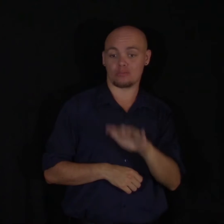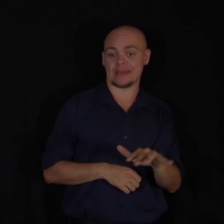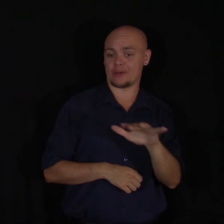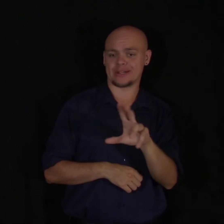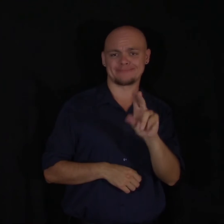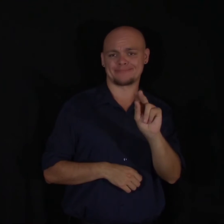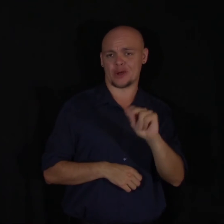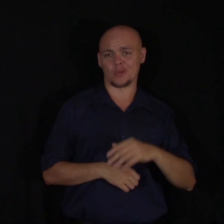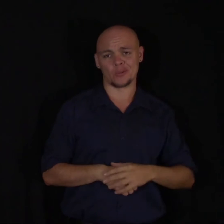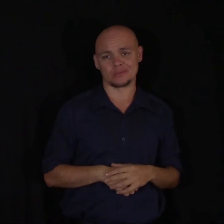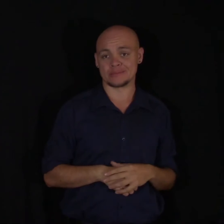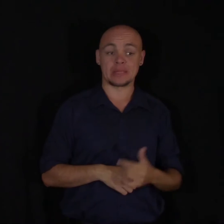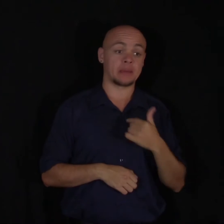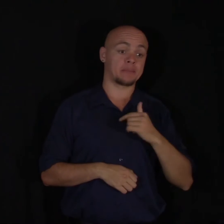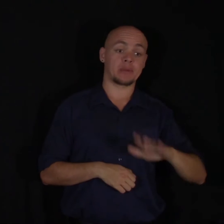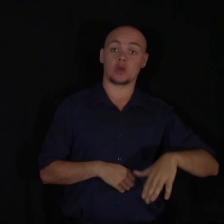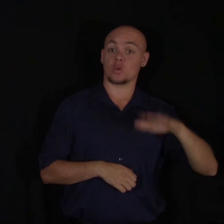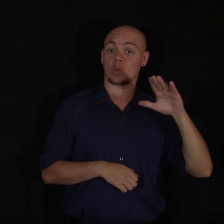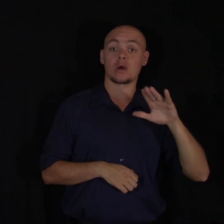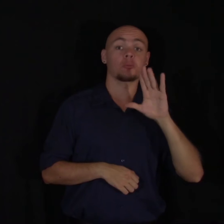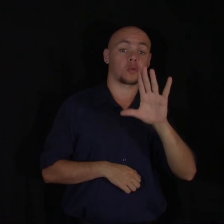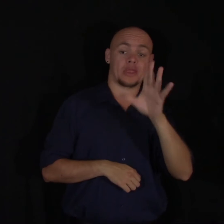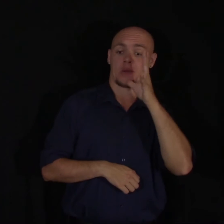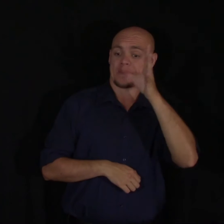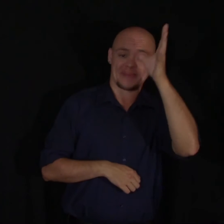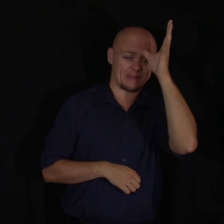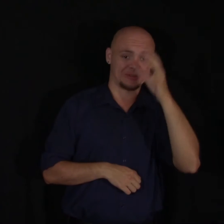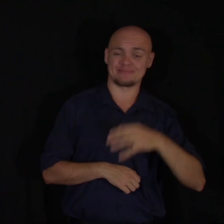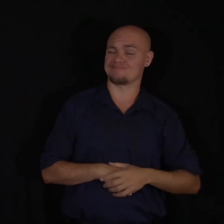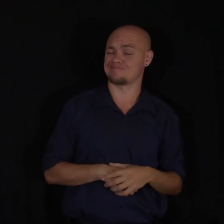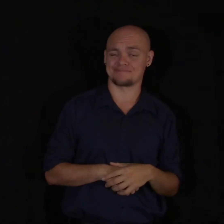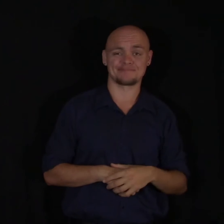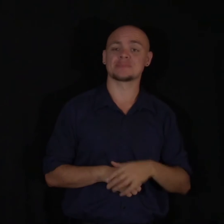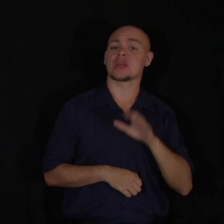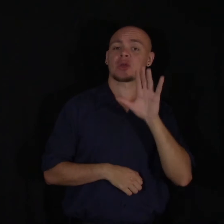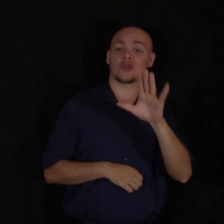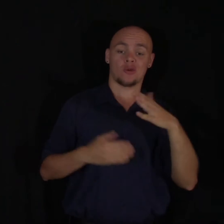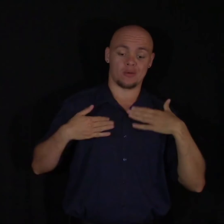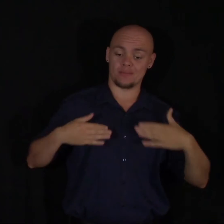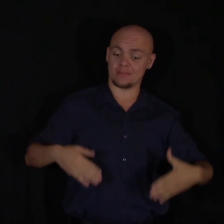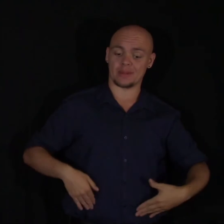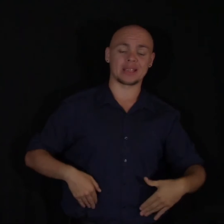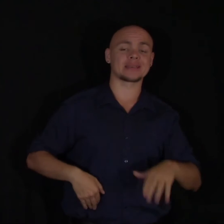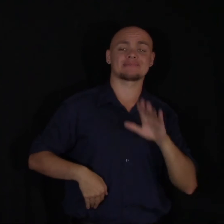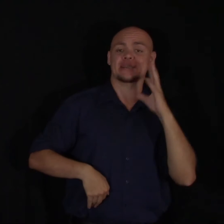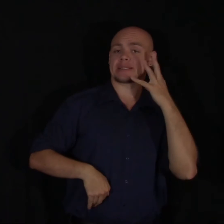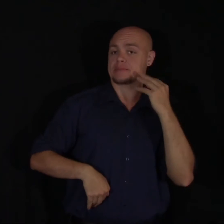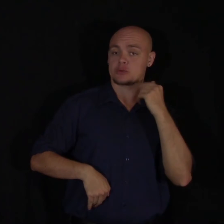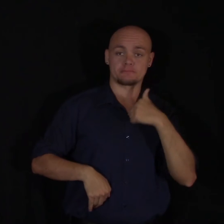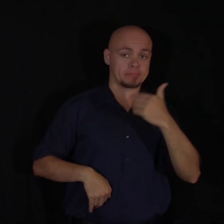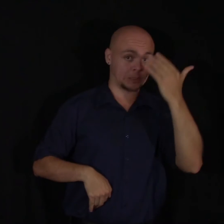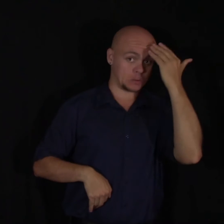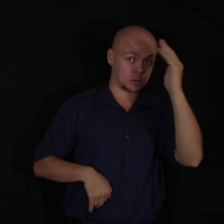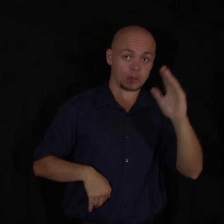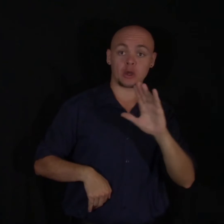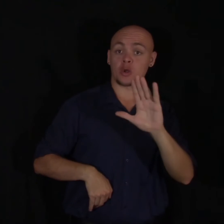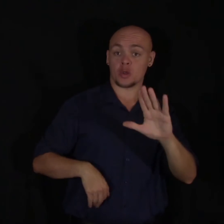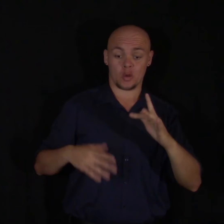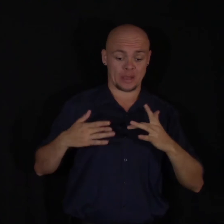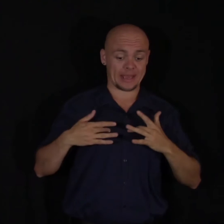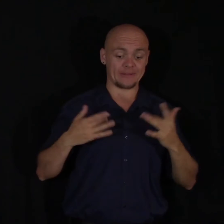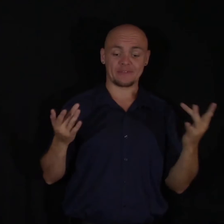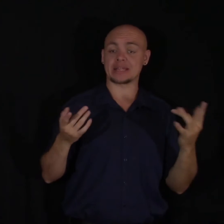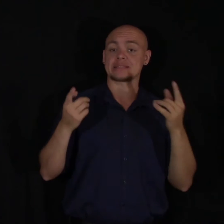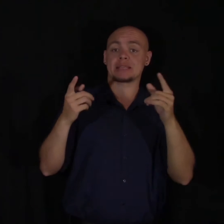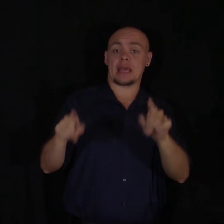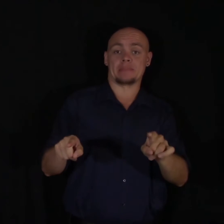likely. I did not have your set of parents, nor do I live in your body. I have not had the events that you've had happen